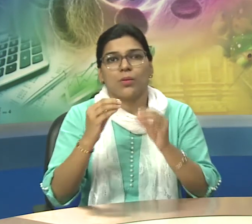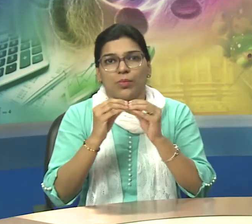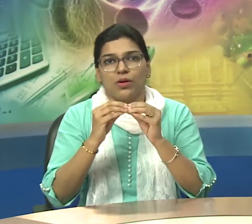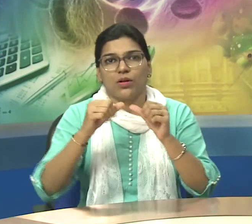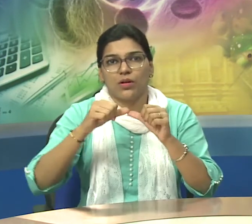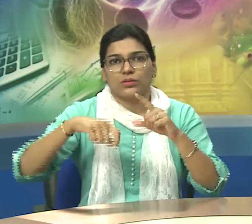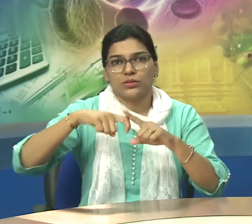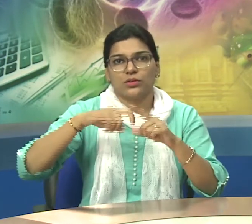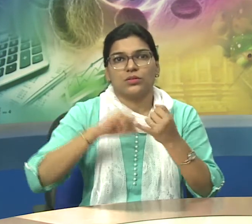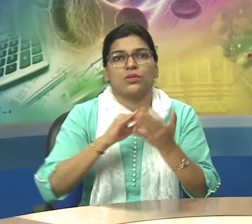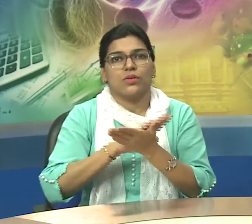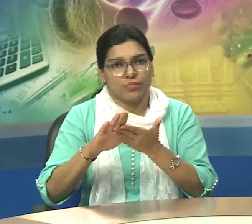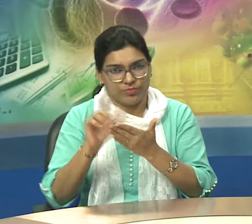Ali Baksh